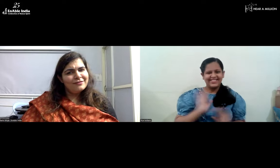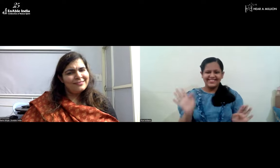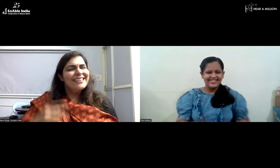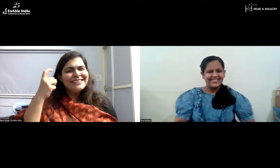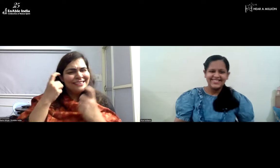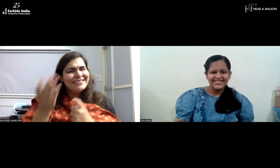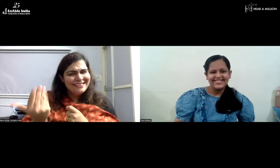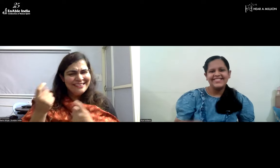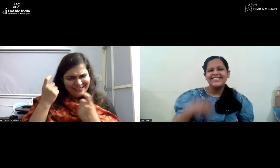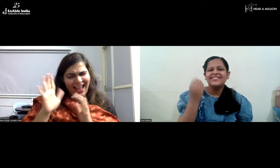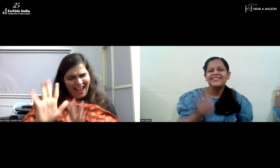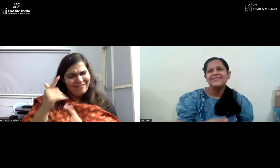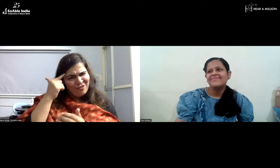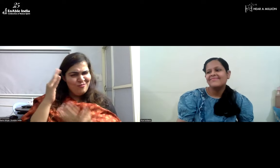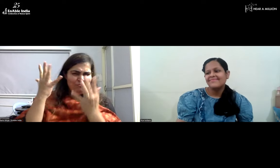Yes, it's clear.